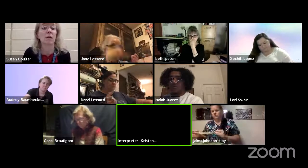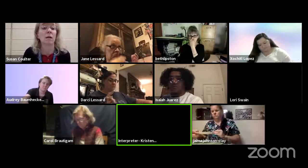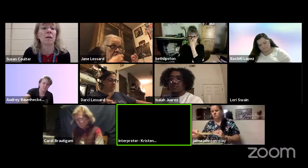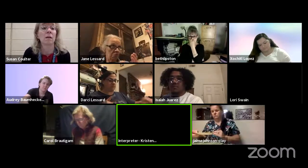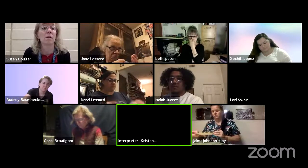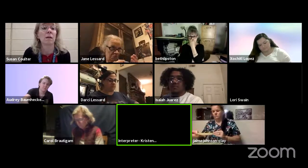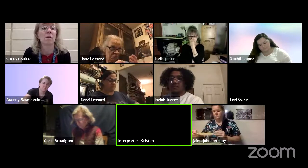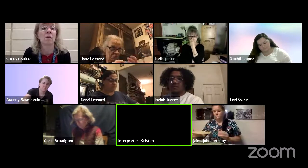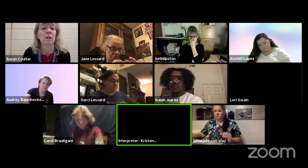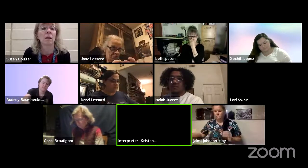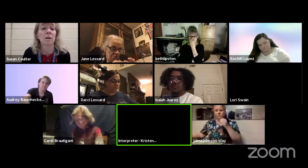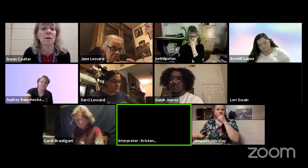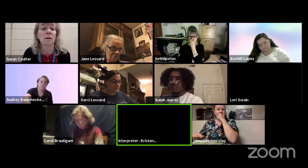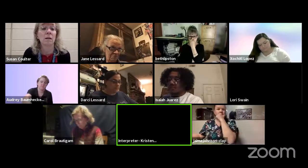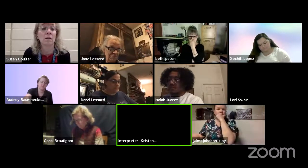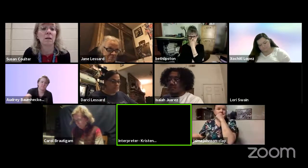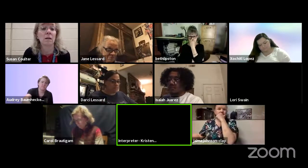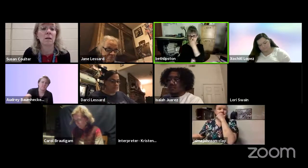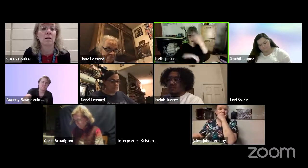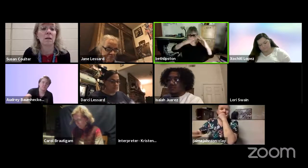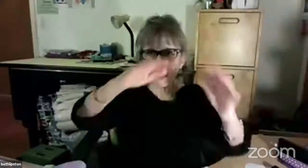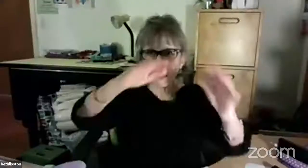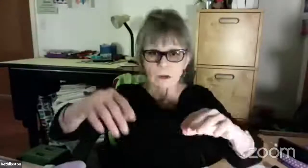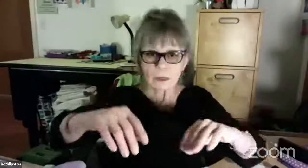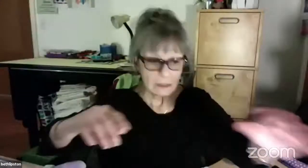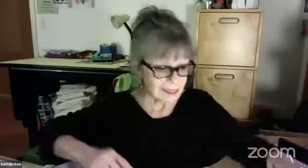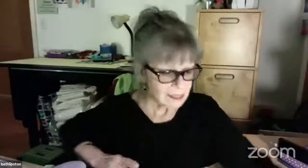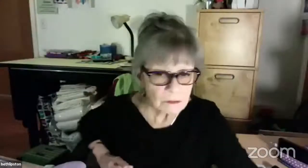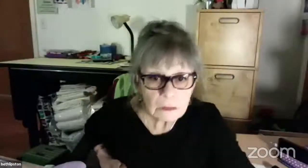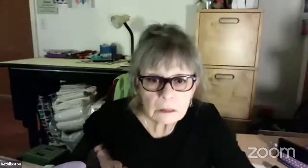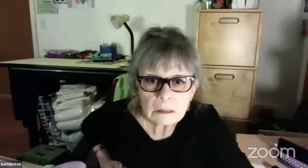Sorry, there's a change in the tiles, so I'm not sure if there was a comment made.